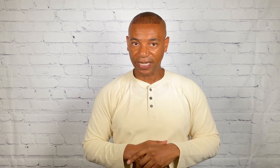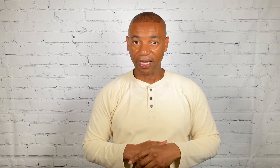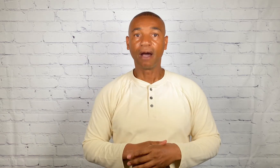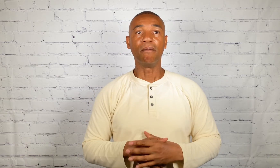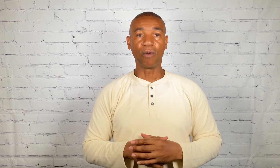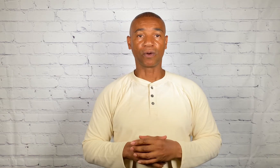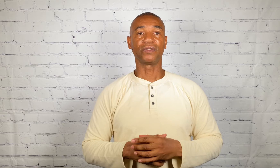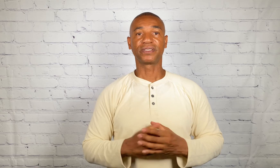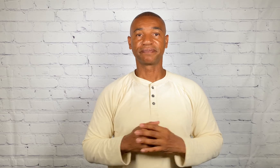signing morals.